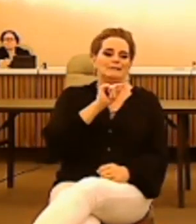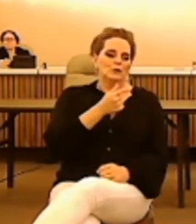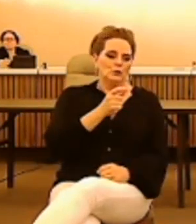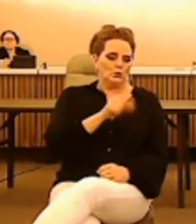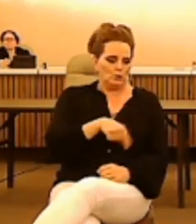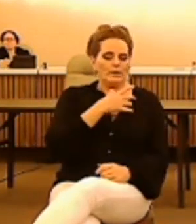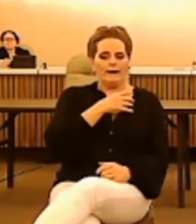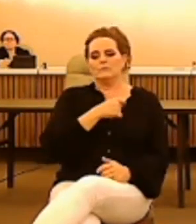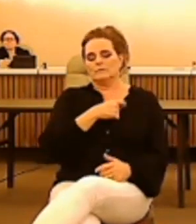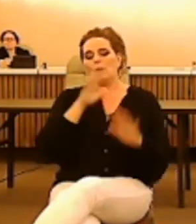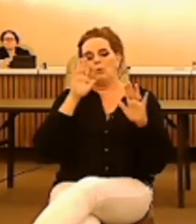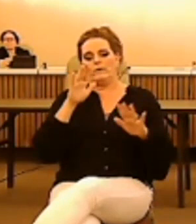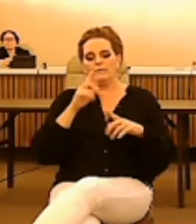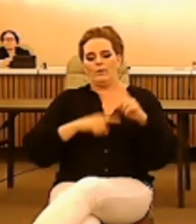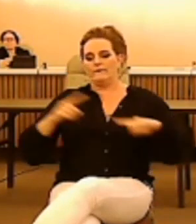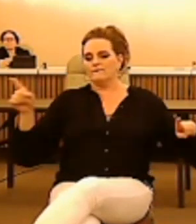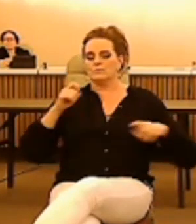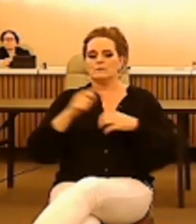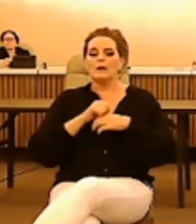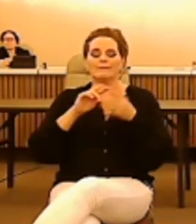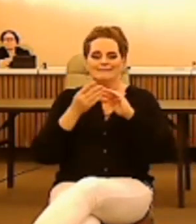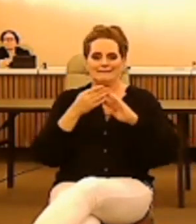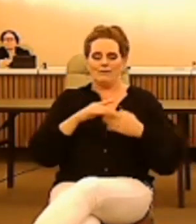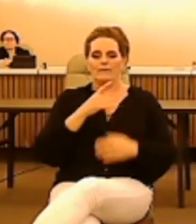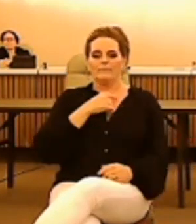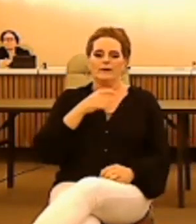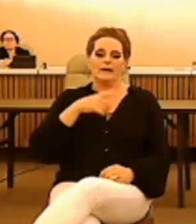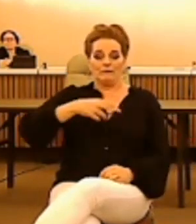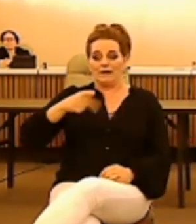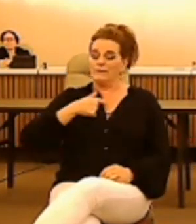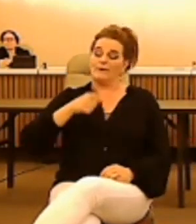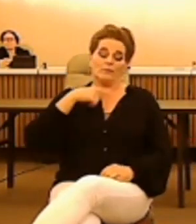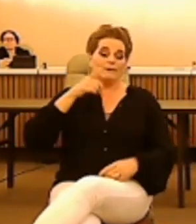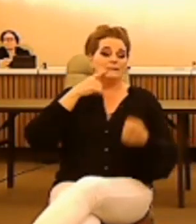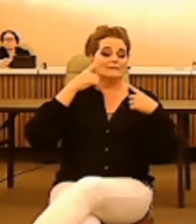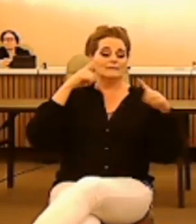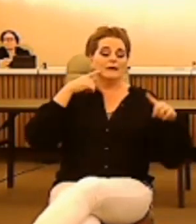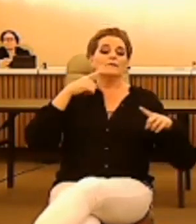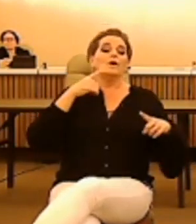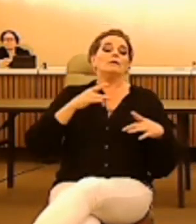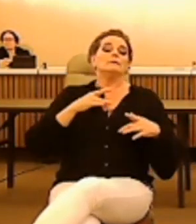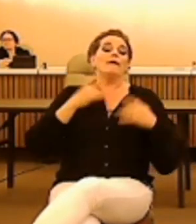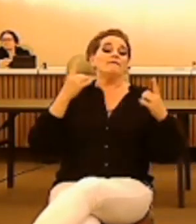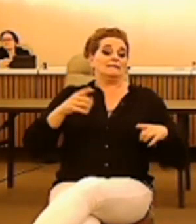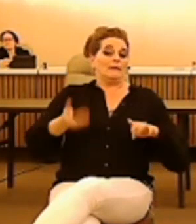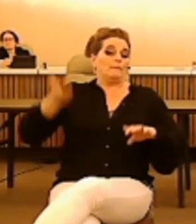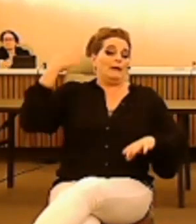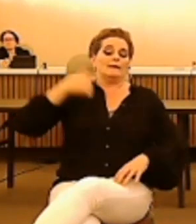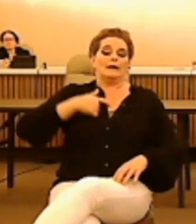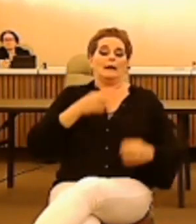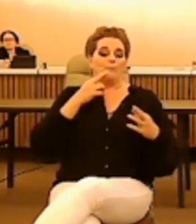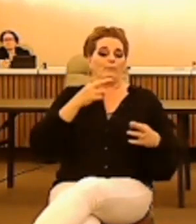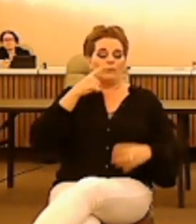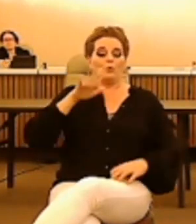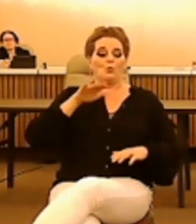how wonderful and diverse the town of Henrietta is. So we've had really successful events in the past. I'm hoping we'll have another really great one this year, and I'd love